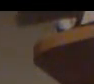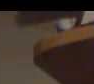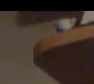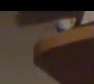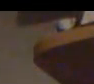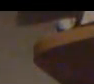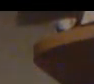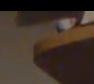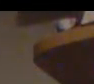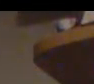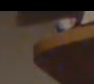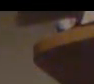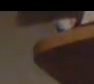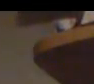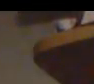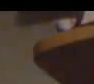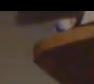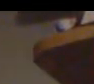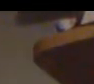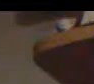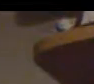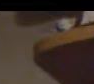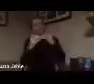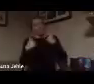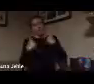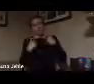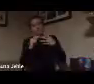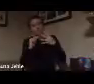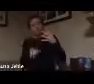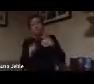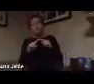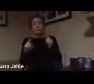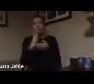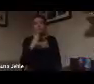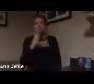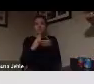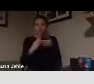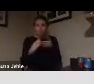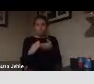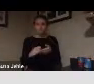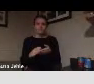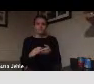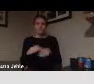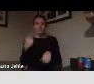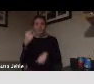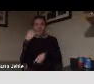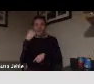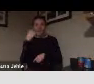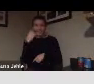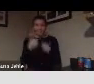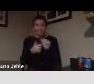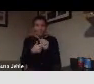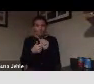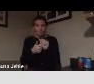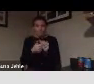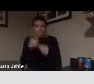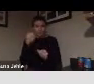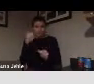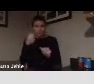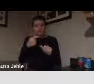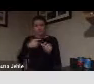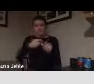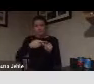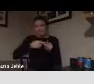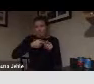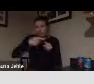an exhaustive list of our partners, but that is some of them. I think that it's most of the main ones, but